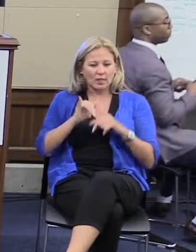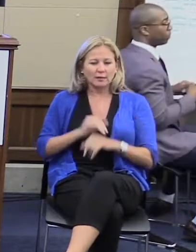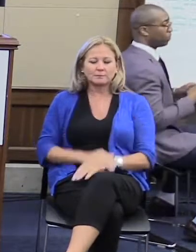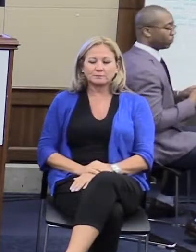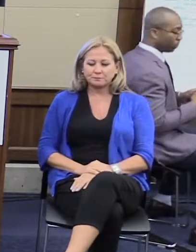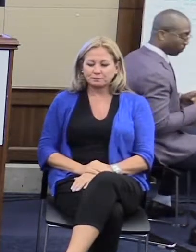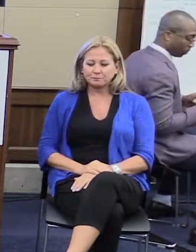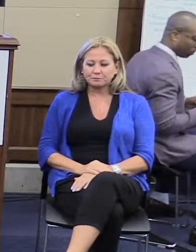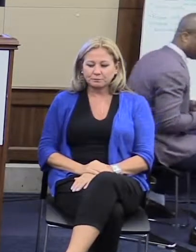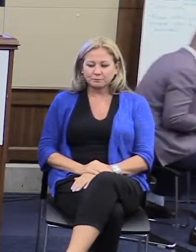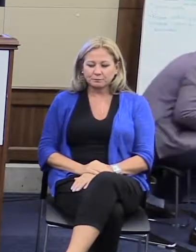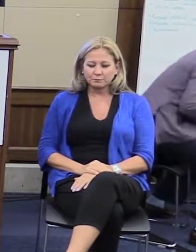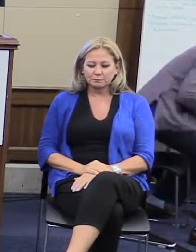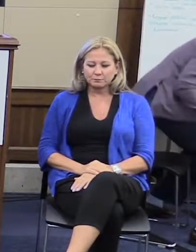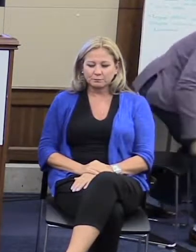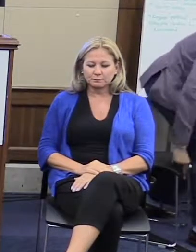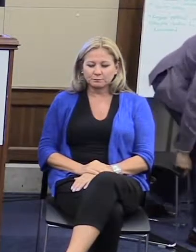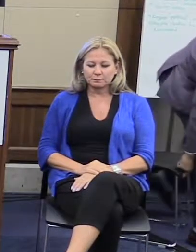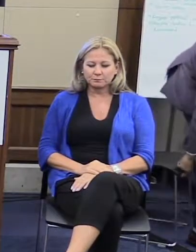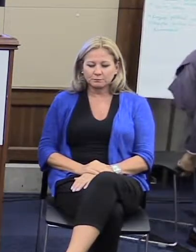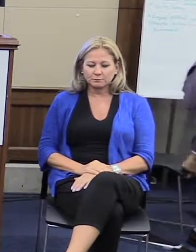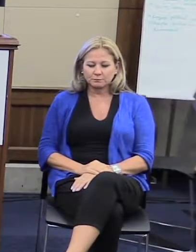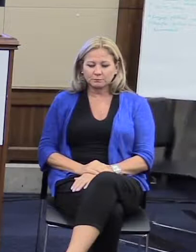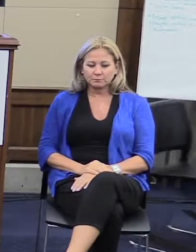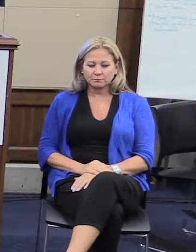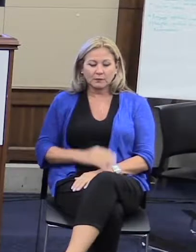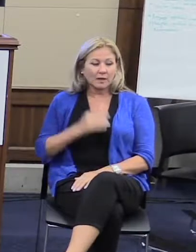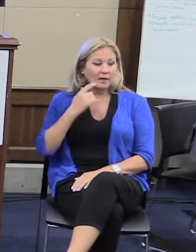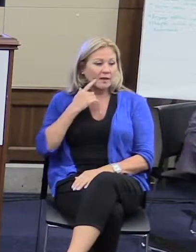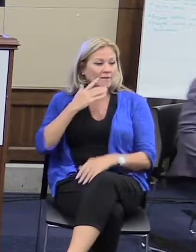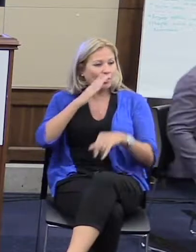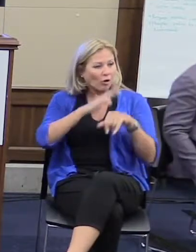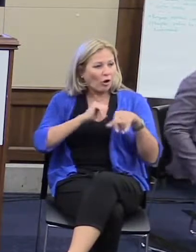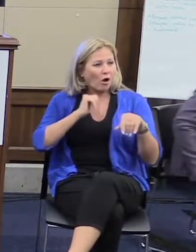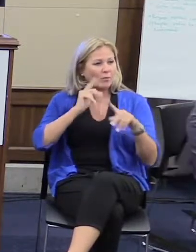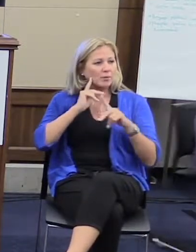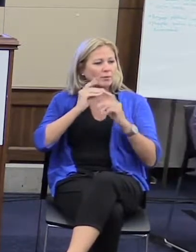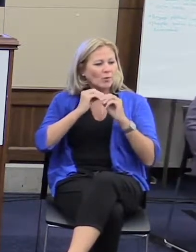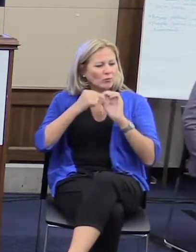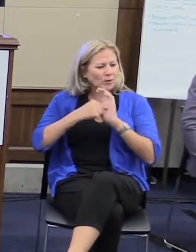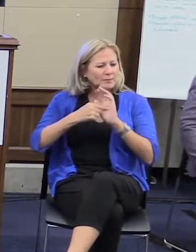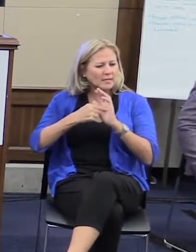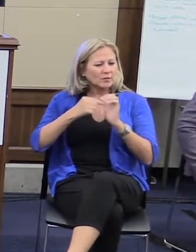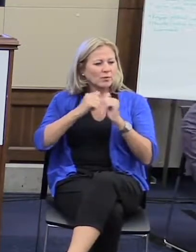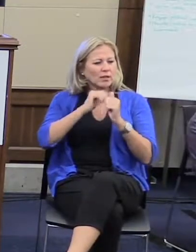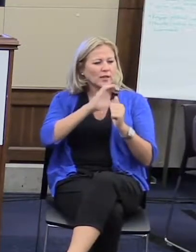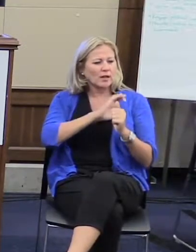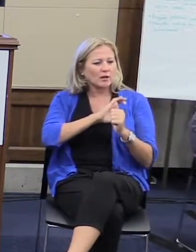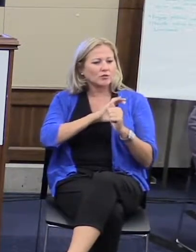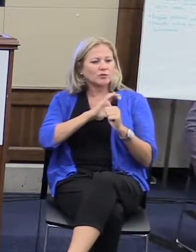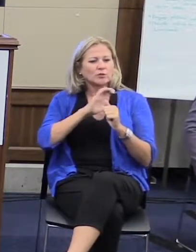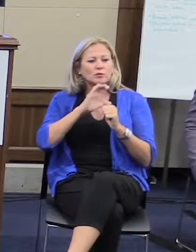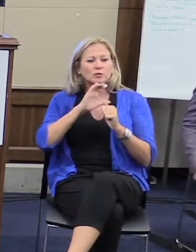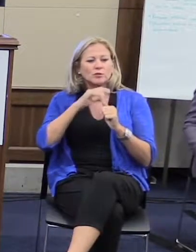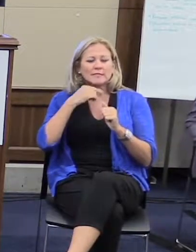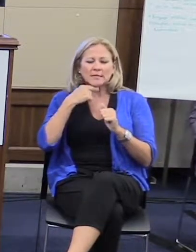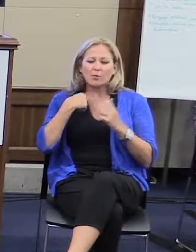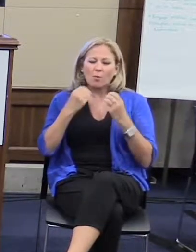of calling for and demanding for more representation of characters with disabilities on your favorite TV